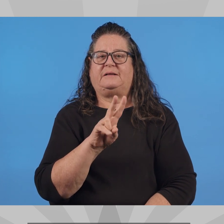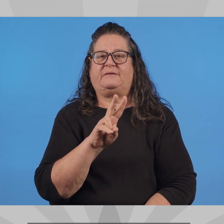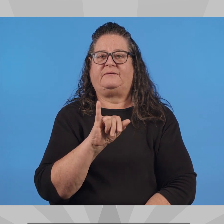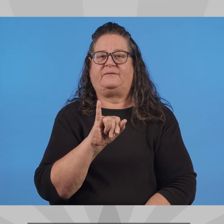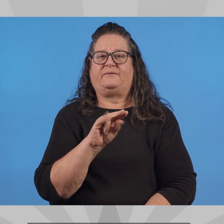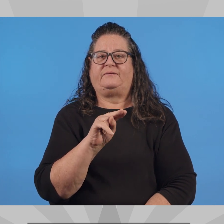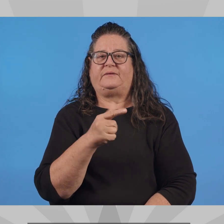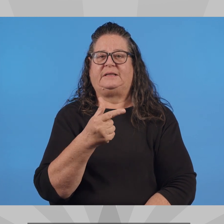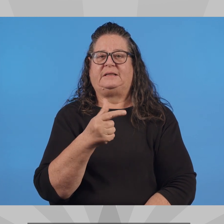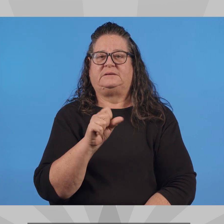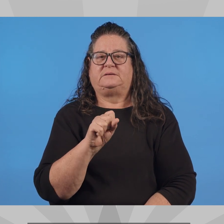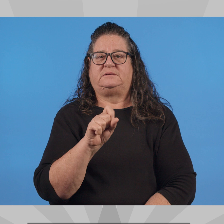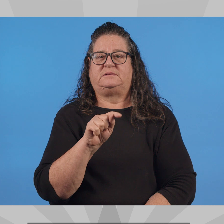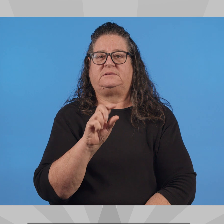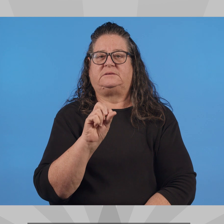davidlivingston.vote.